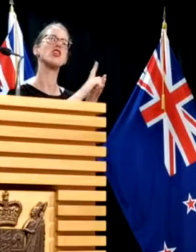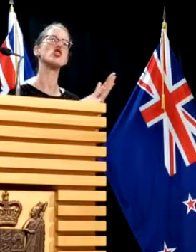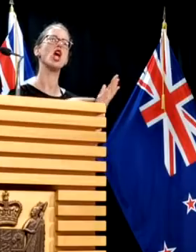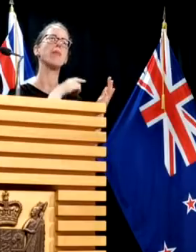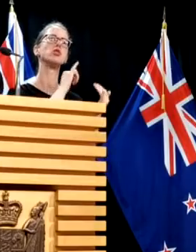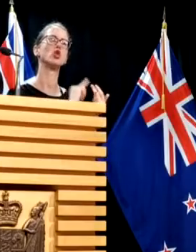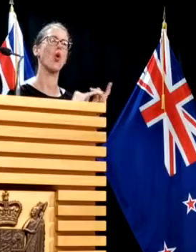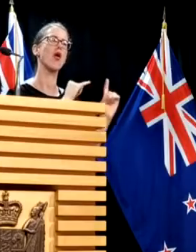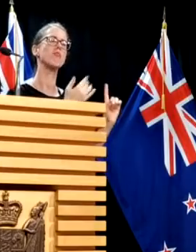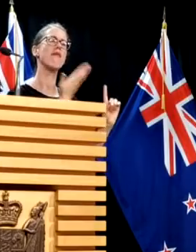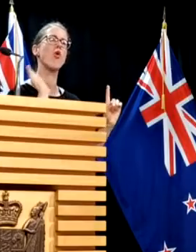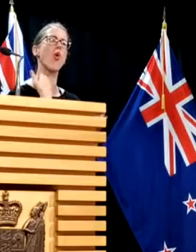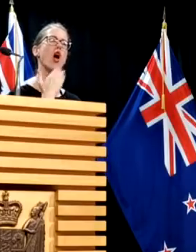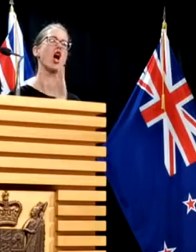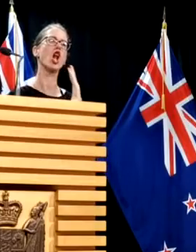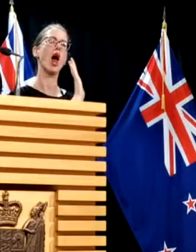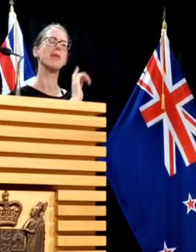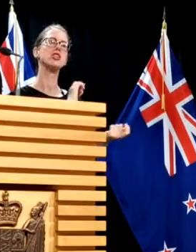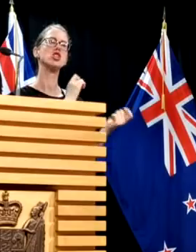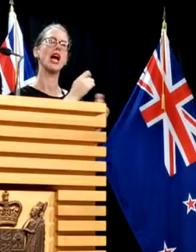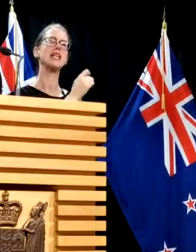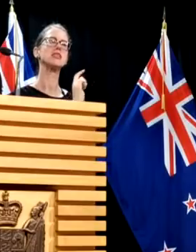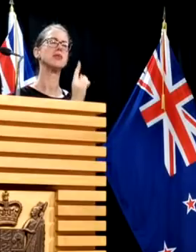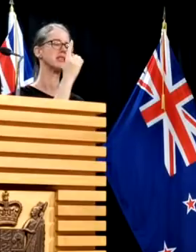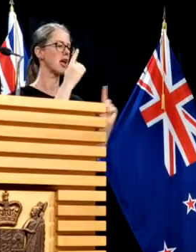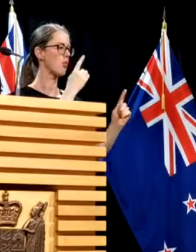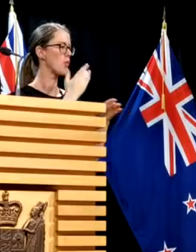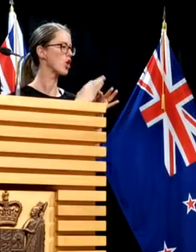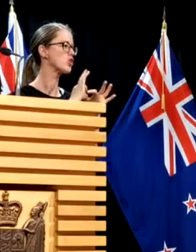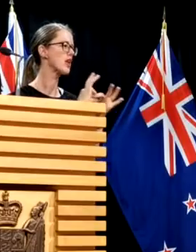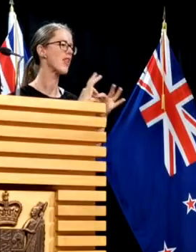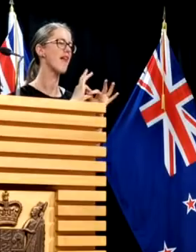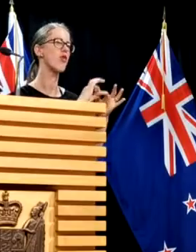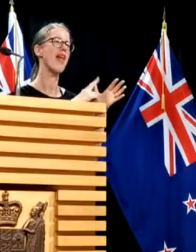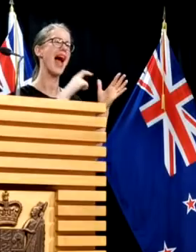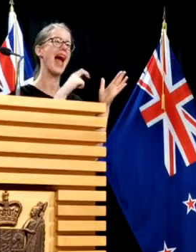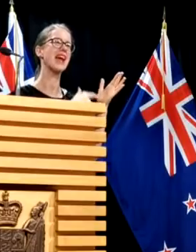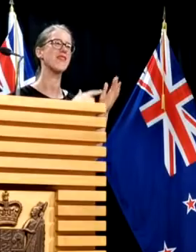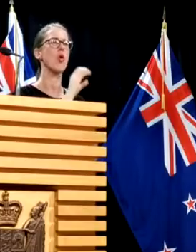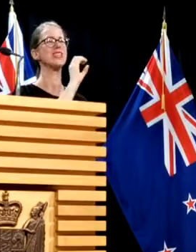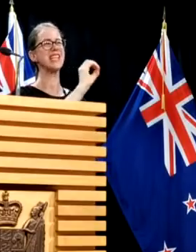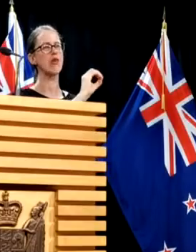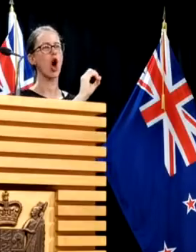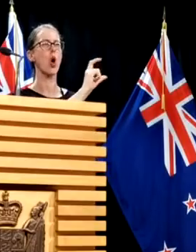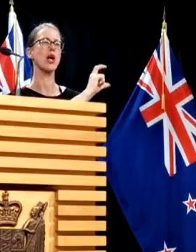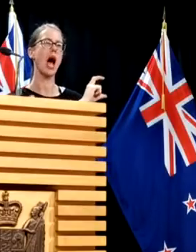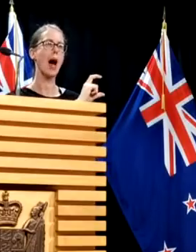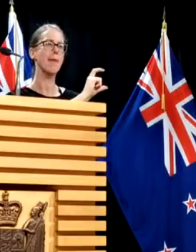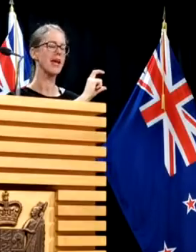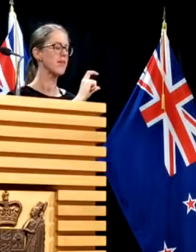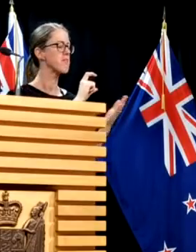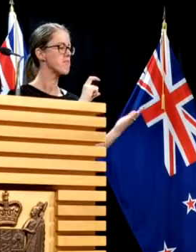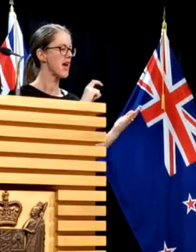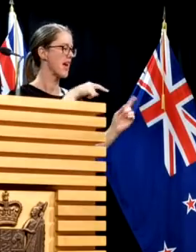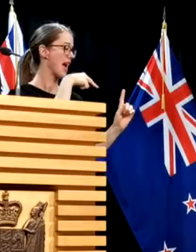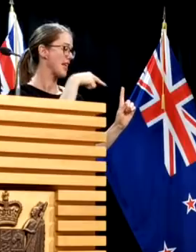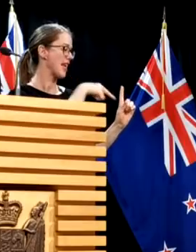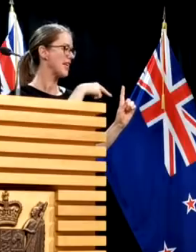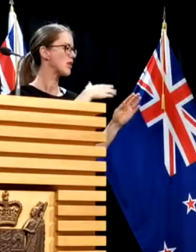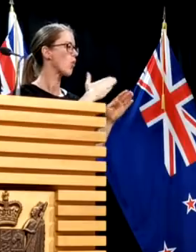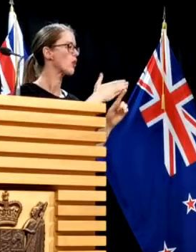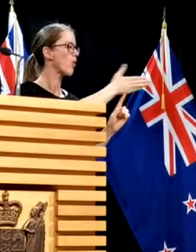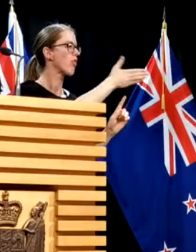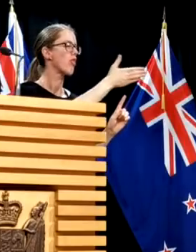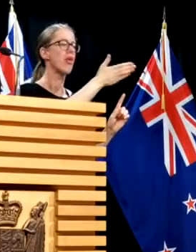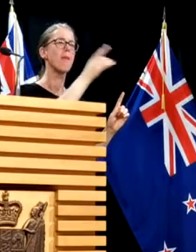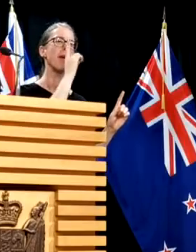Shaw in the role of Climate Minister. We worked closely together on the Zero Carbon Act, as he did with a range of people across